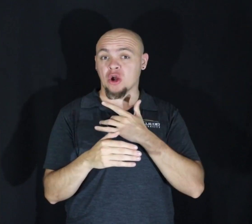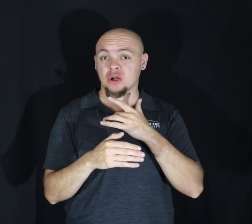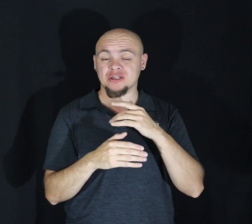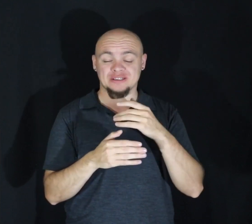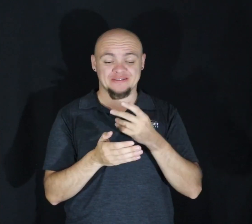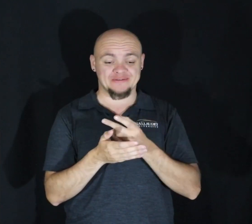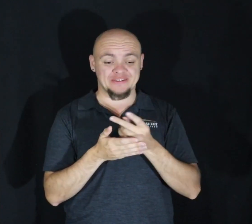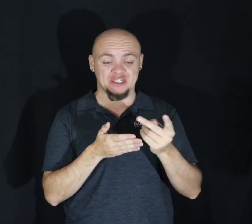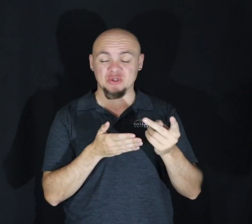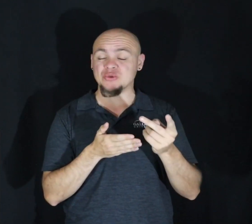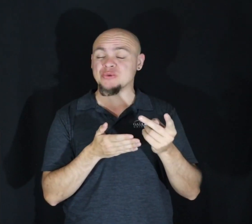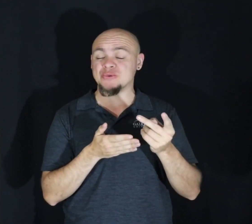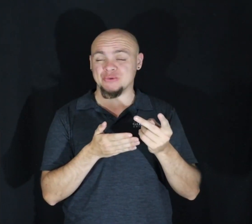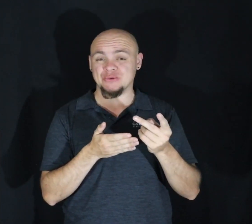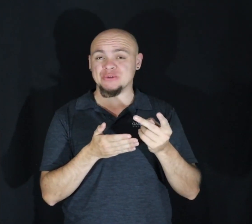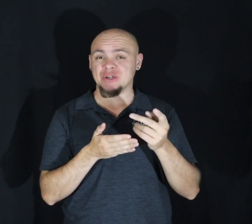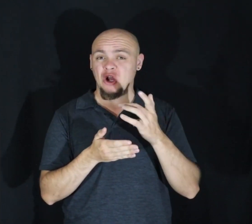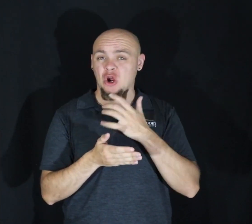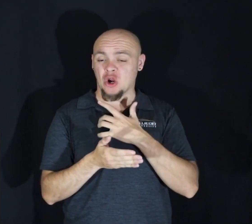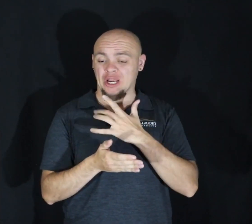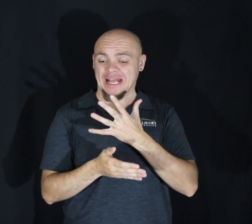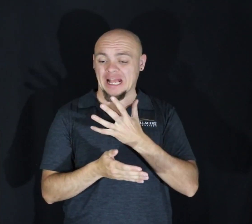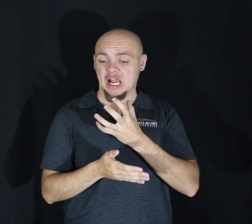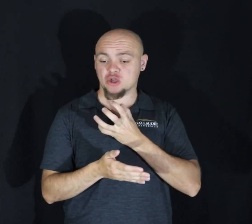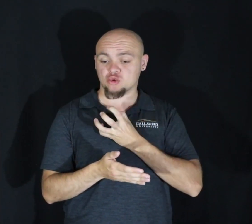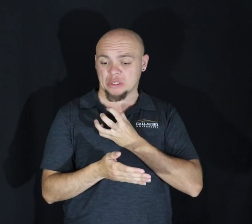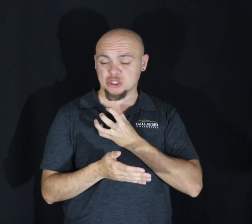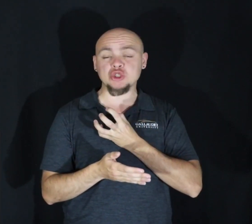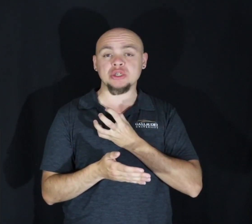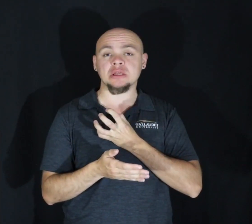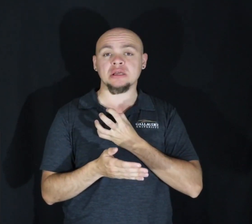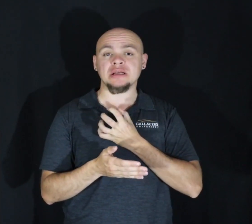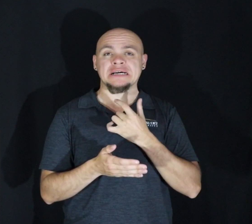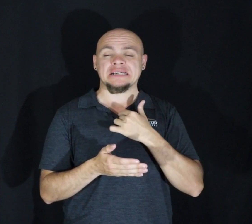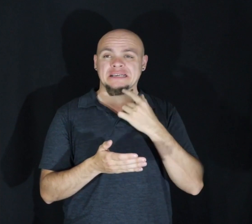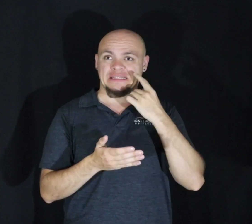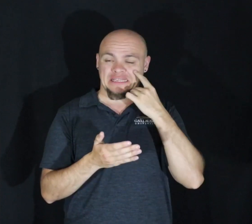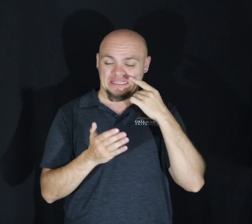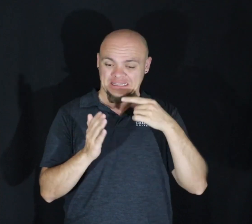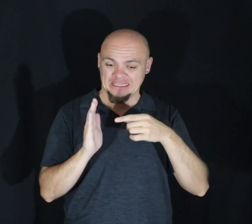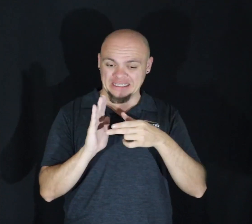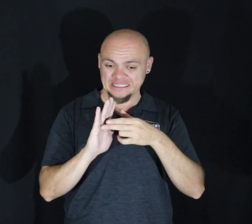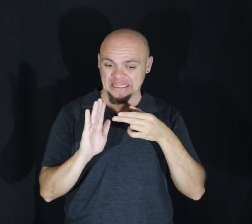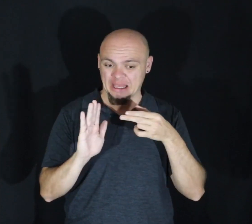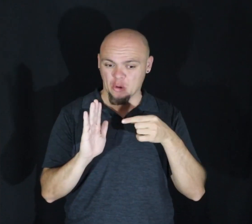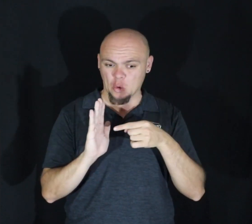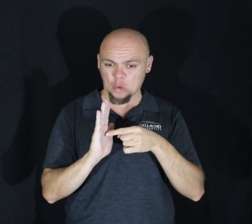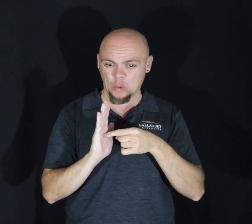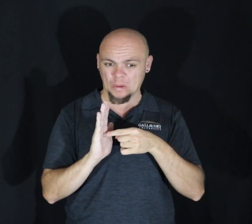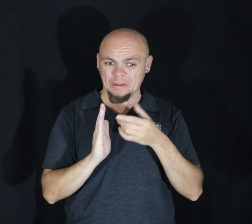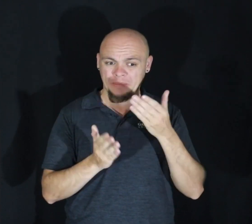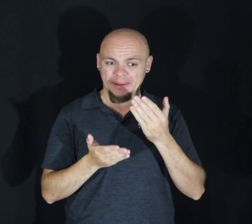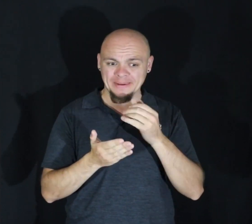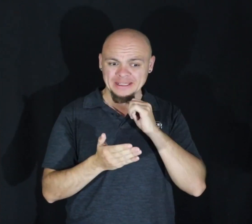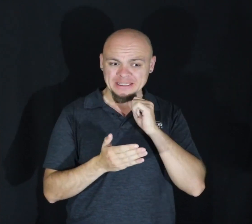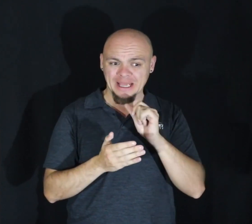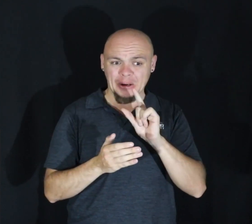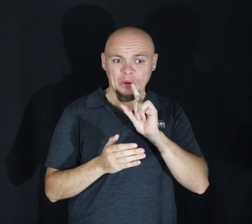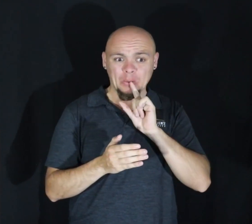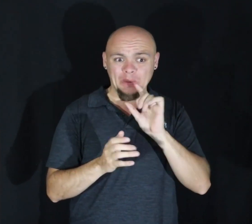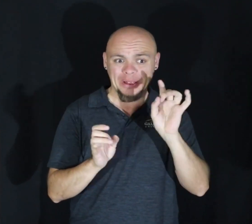fraction, I had to really contend with the fact that maybe this label, after all, isn't so bad after all. I